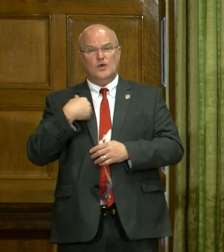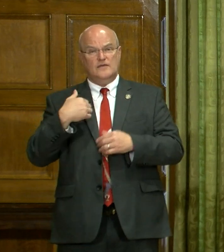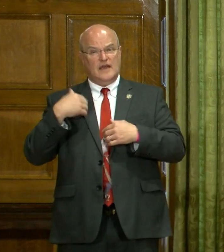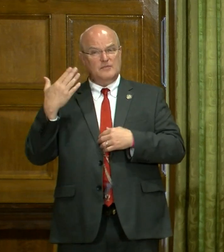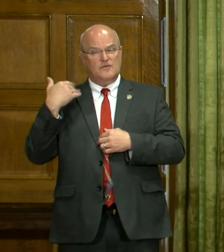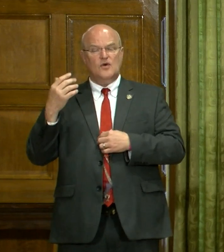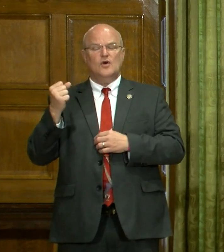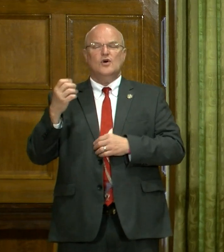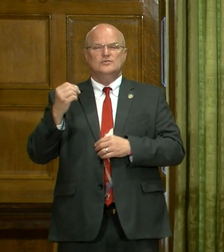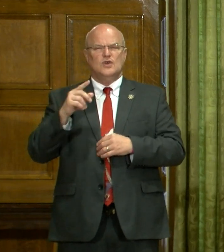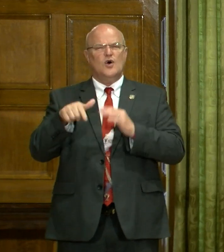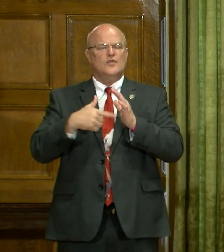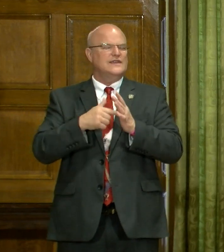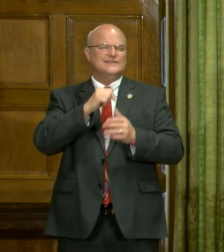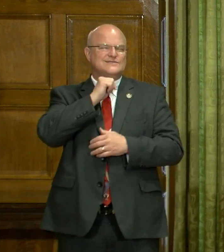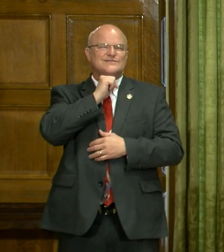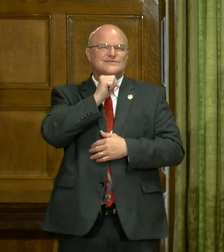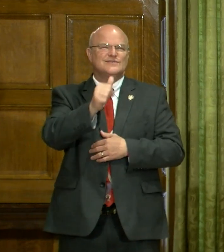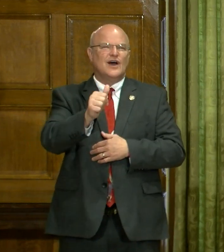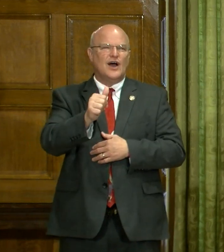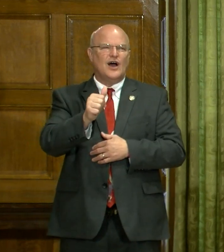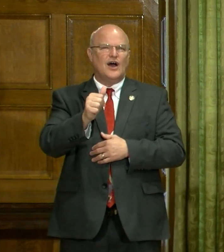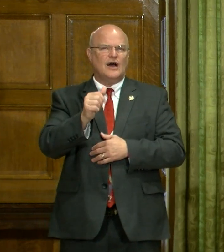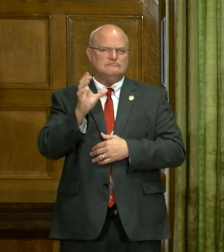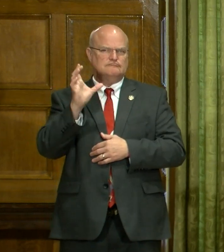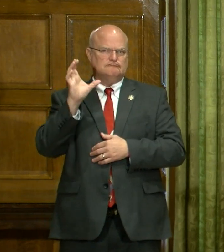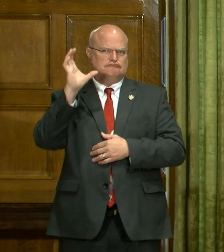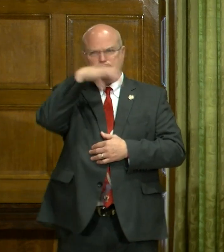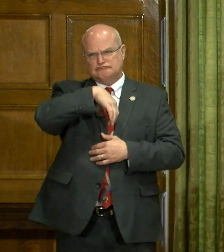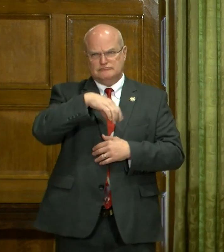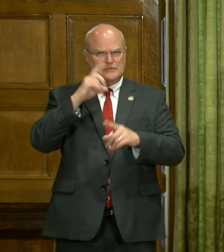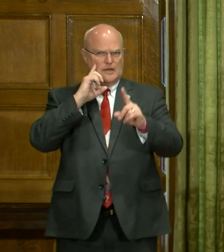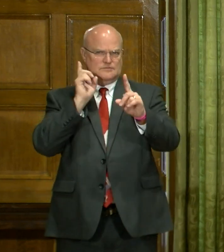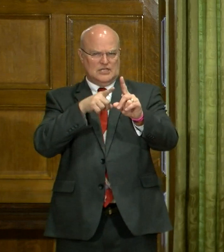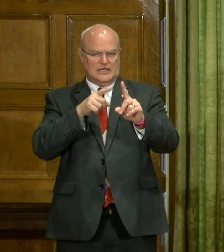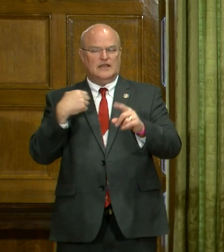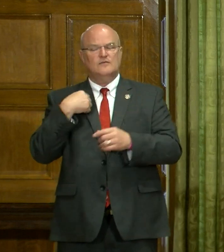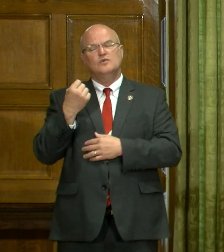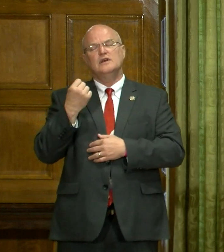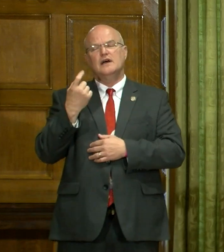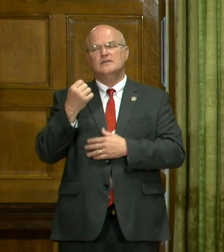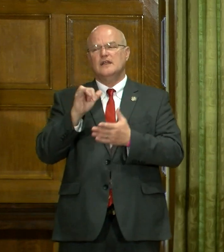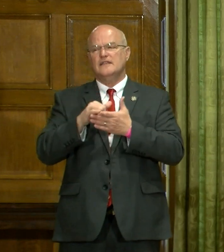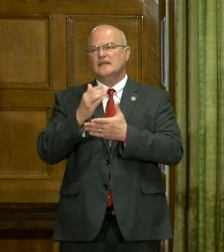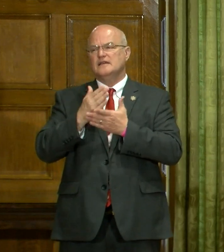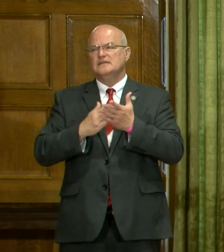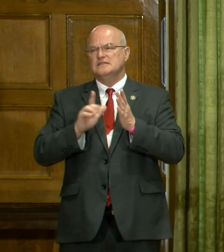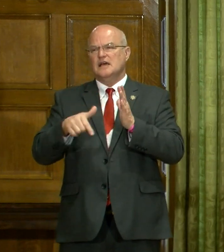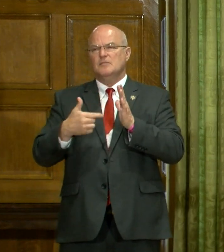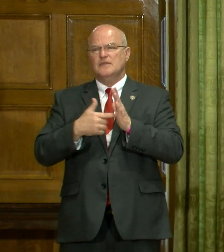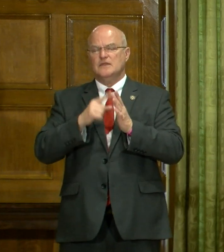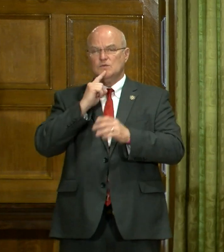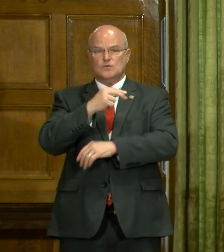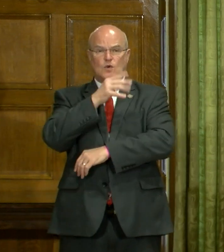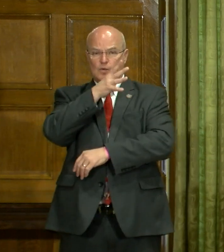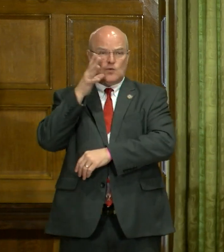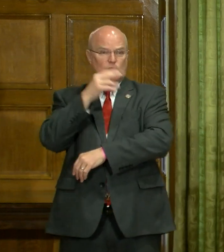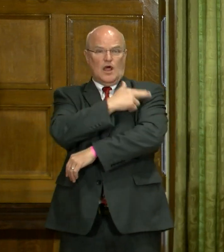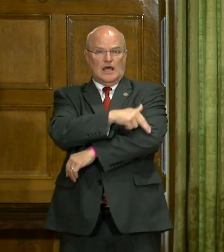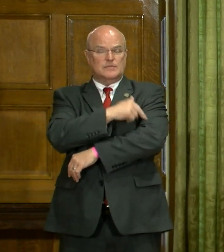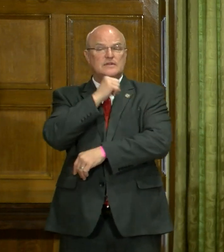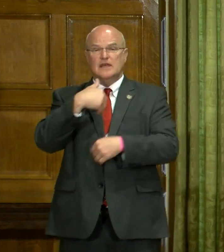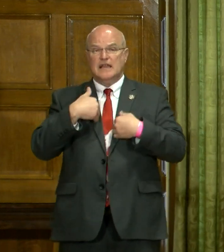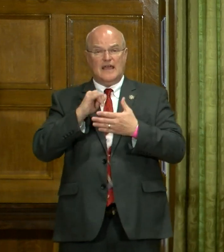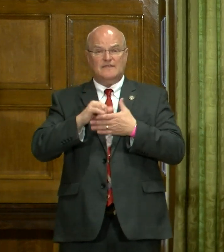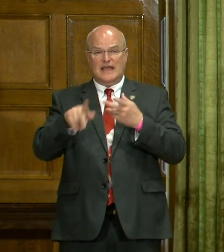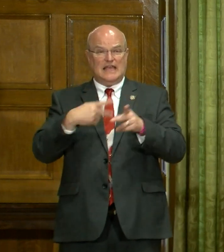had before. So these are not an unreasonable objective, and we realize that some of the real hospitals are not